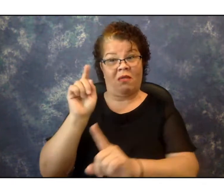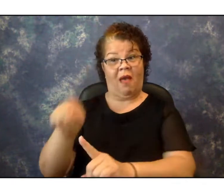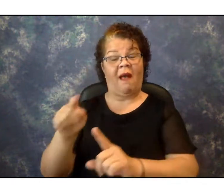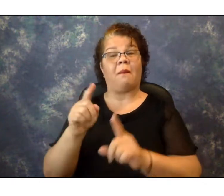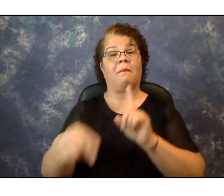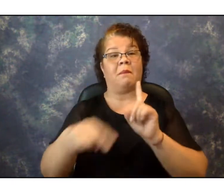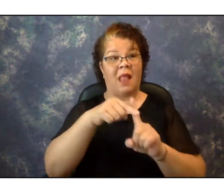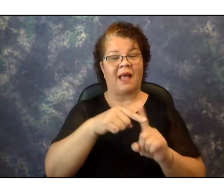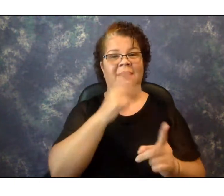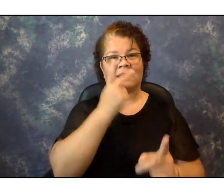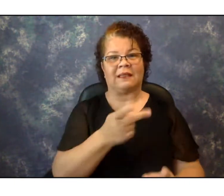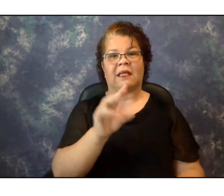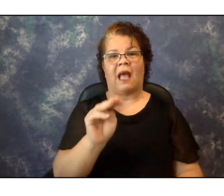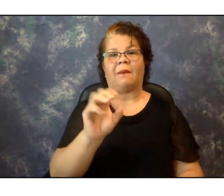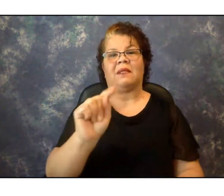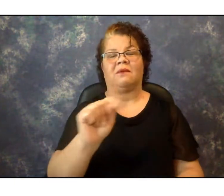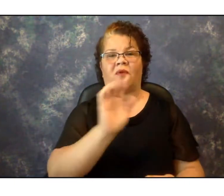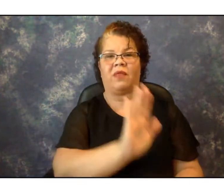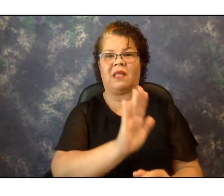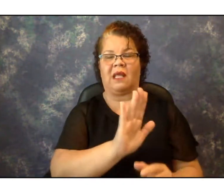visitors. Mhm,